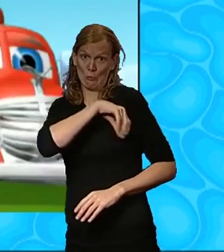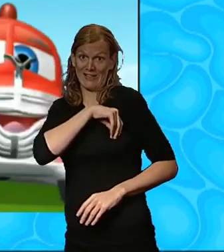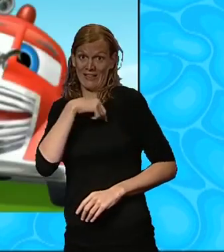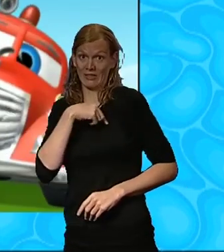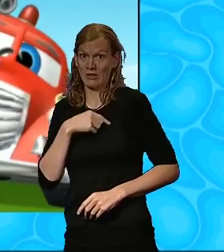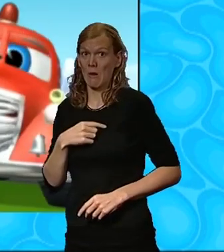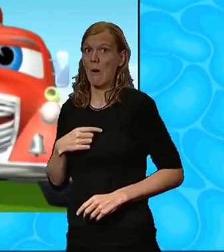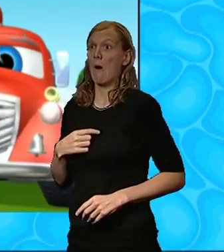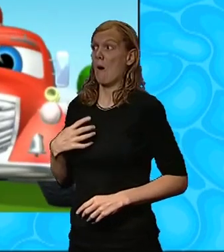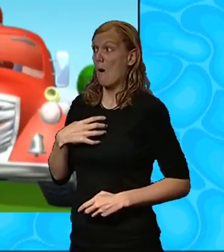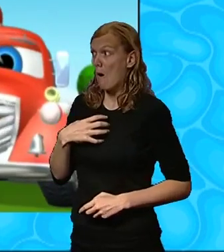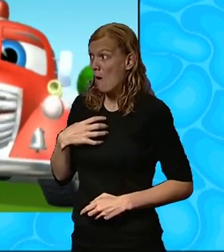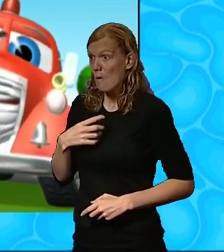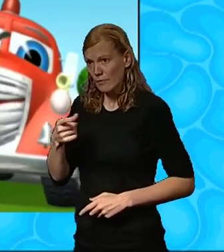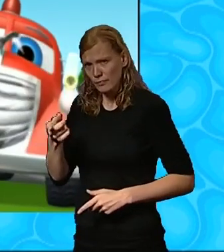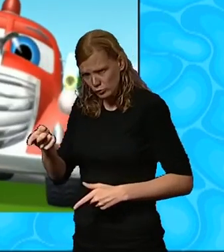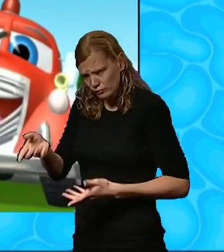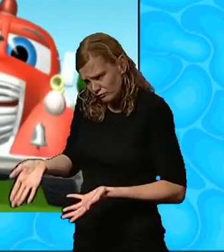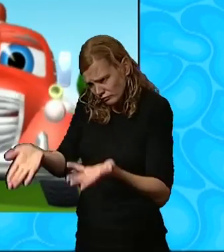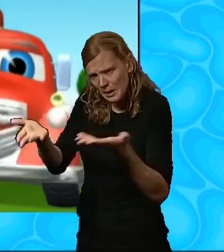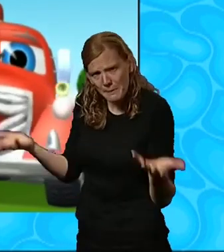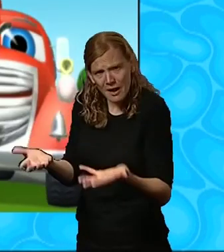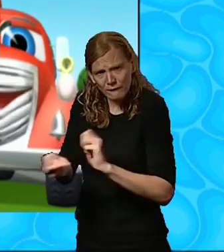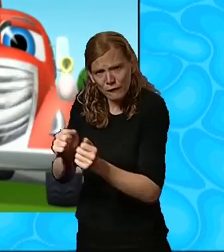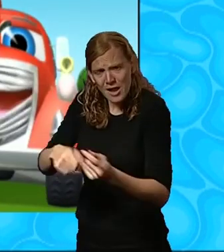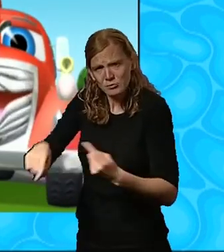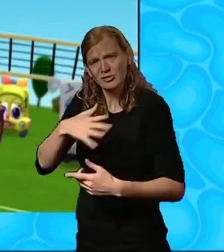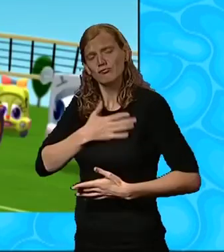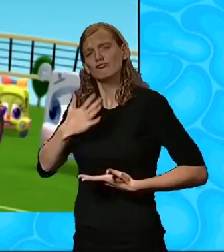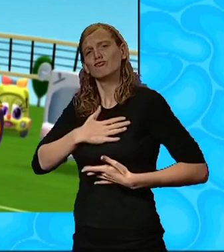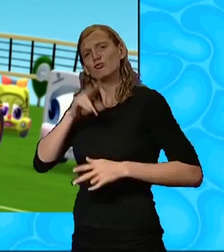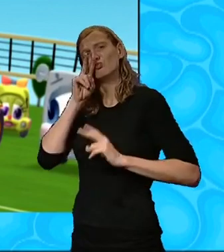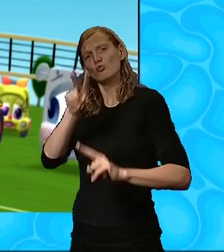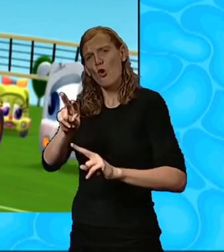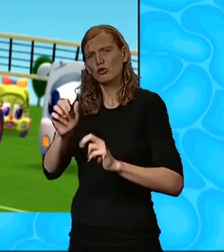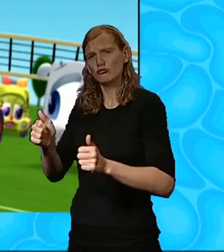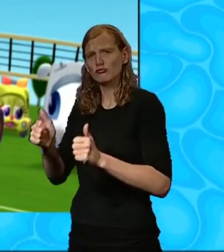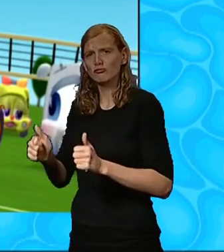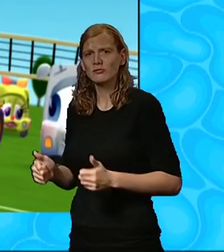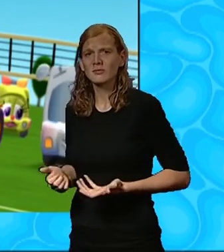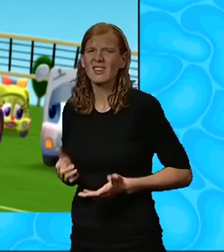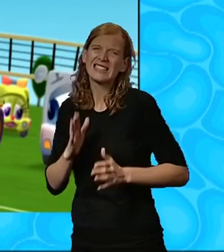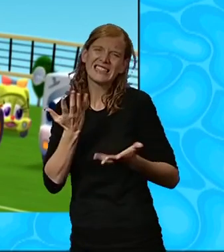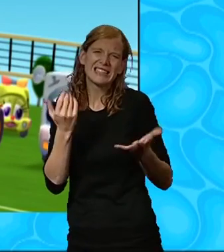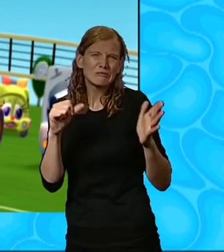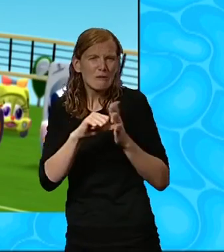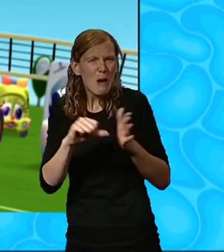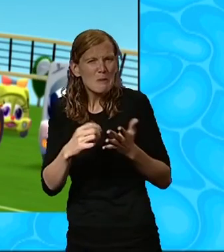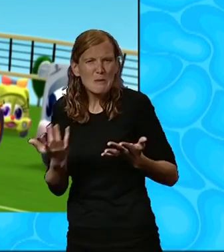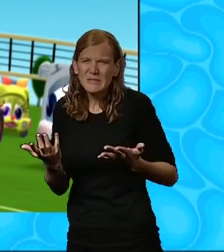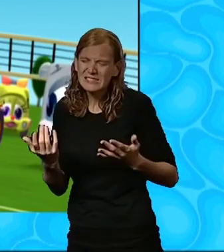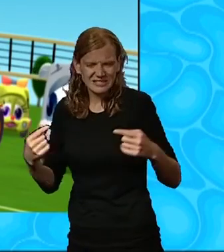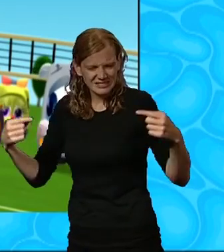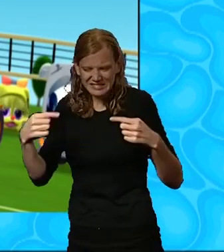Oh, hello. Finley, why don't you join your friends? I'd like to watch the game. But that would make the teams uneven.